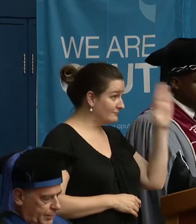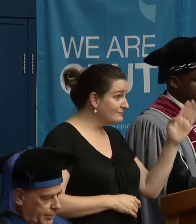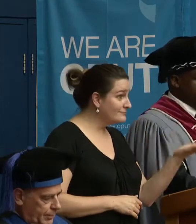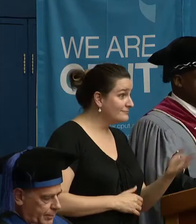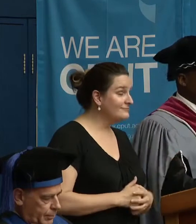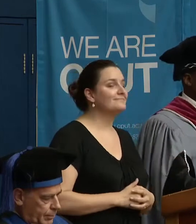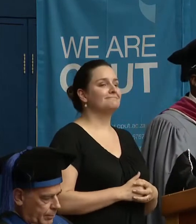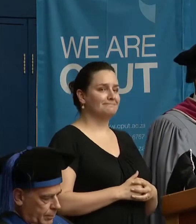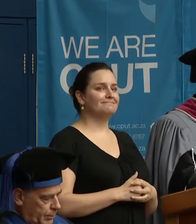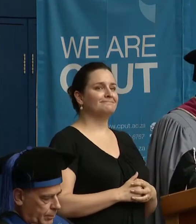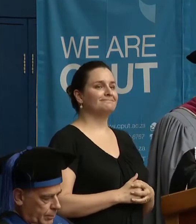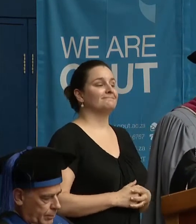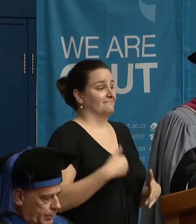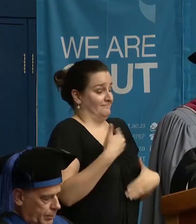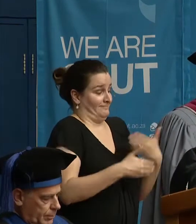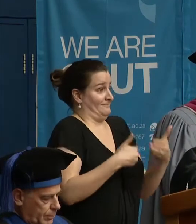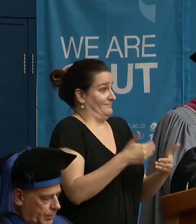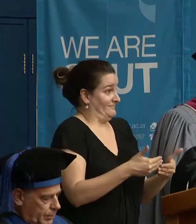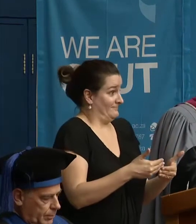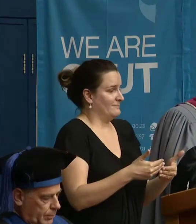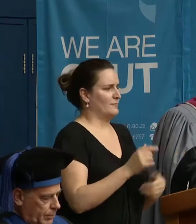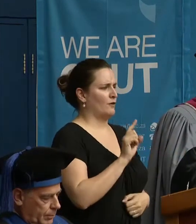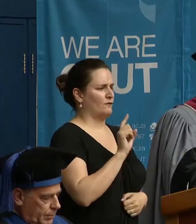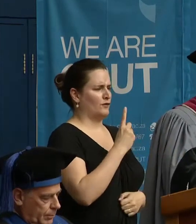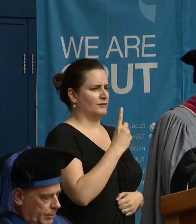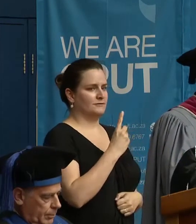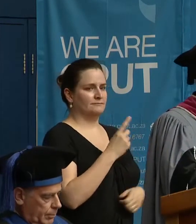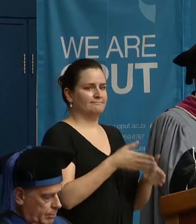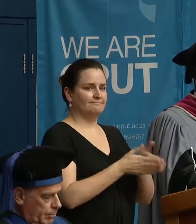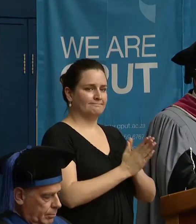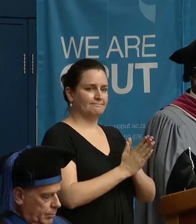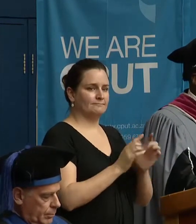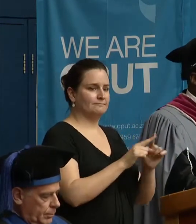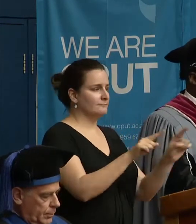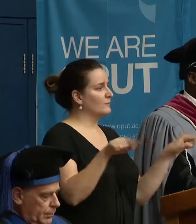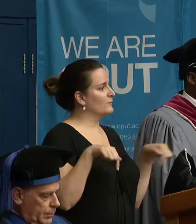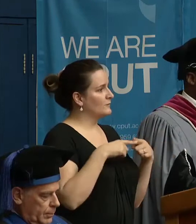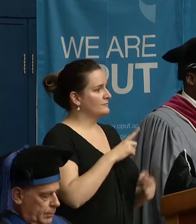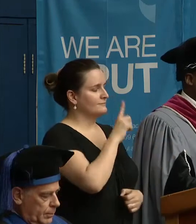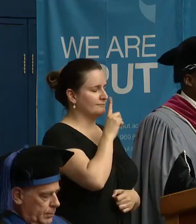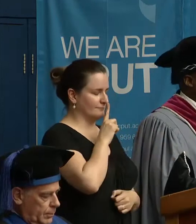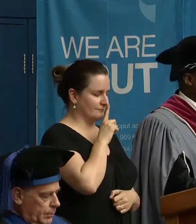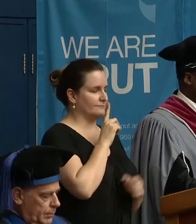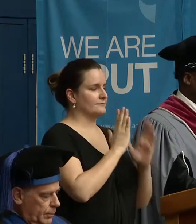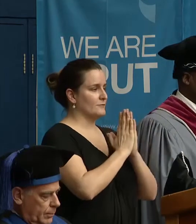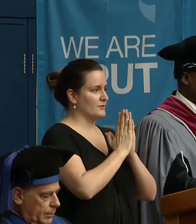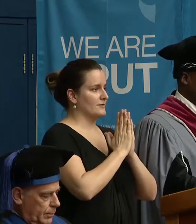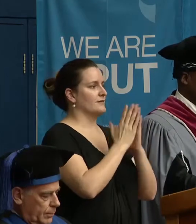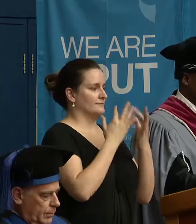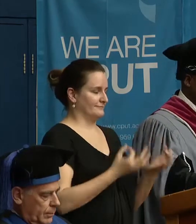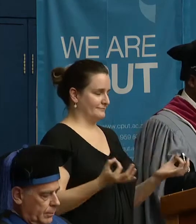Before we begin the ceremony, can we join together in a moment of silence for prayer and